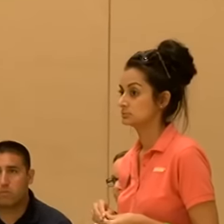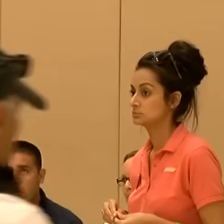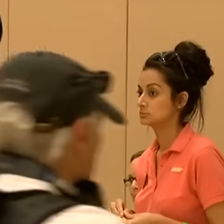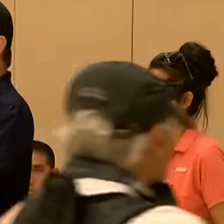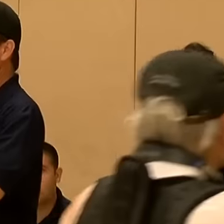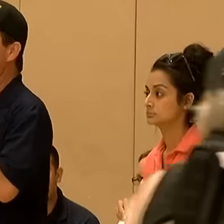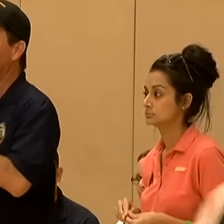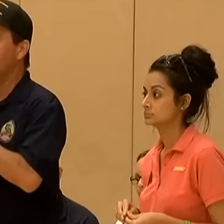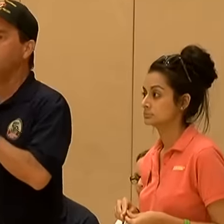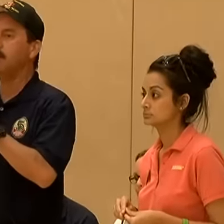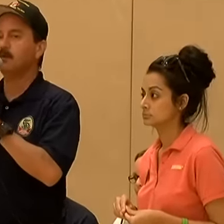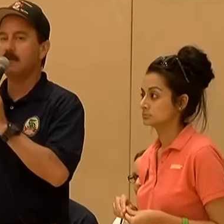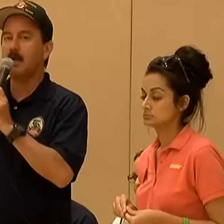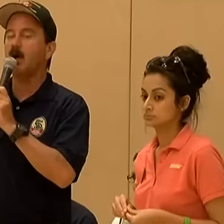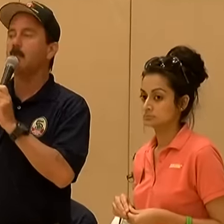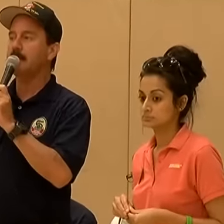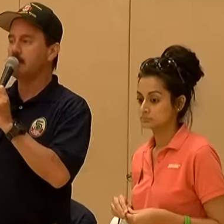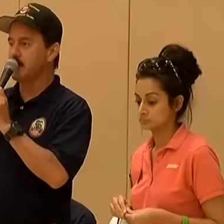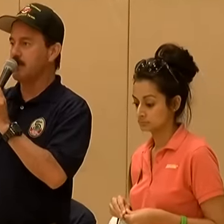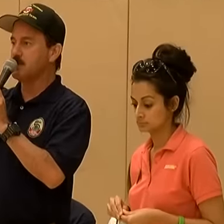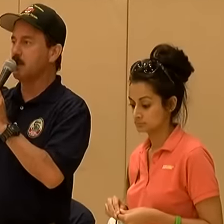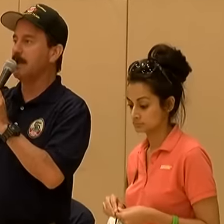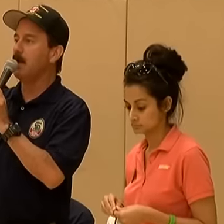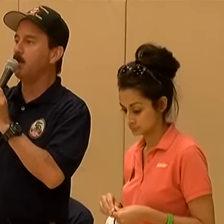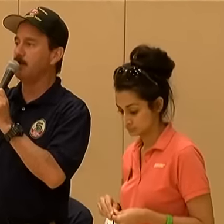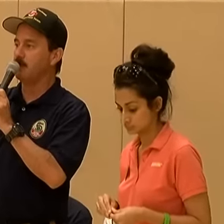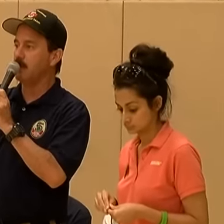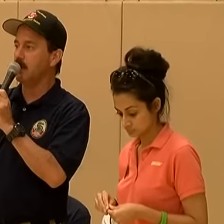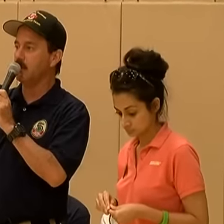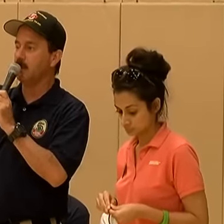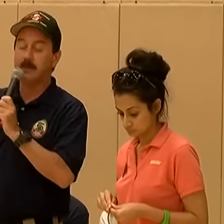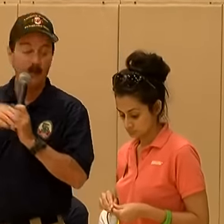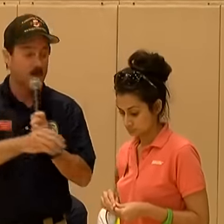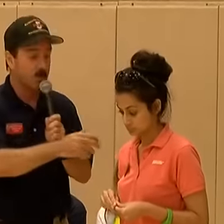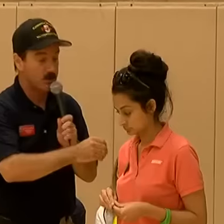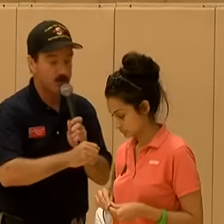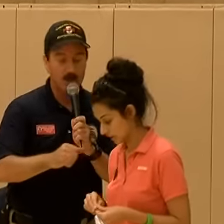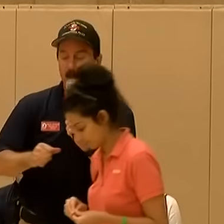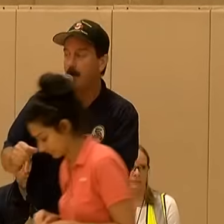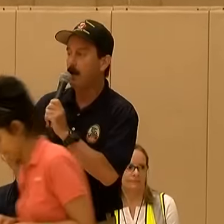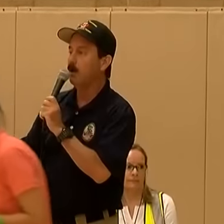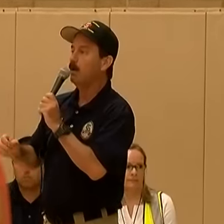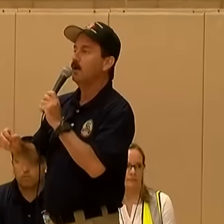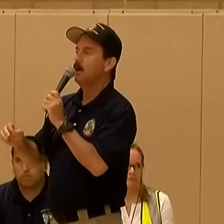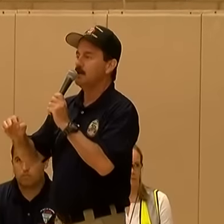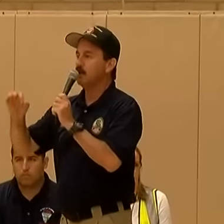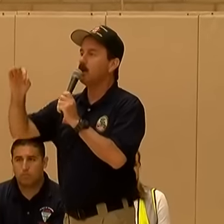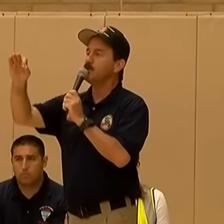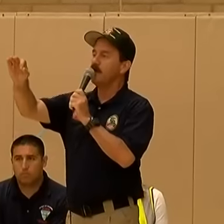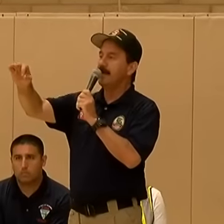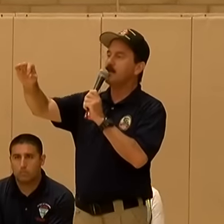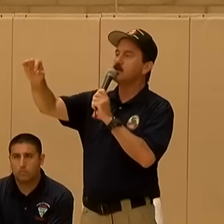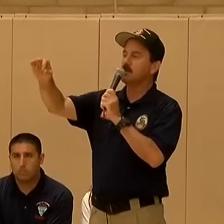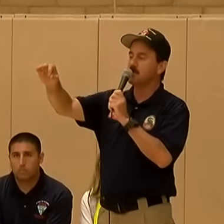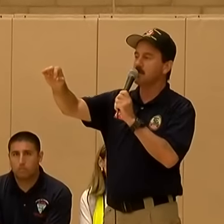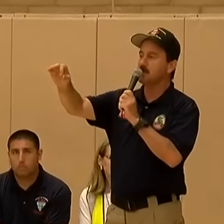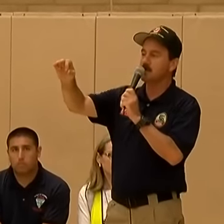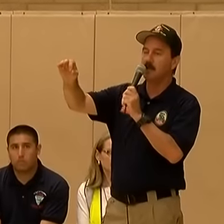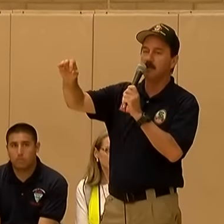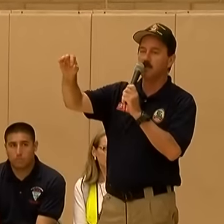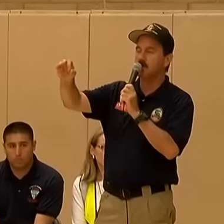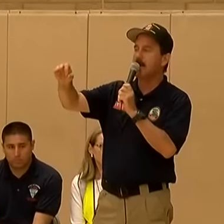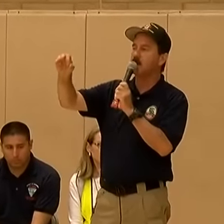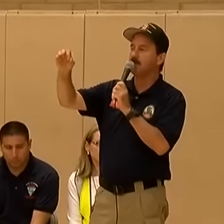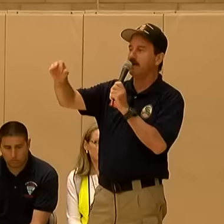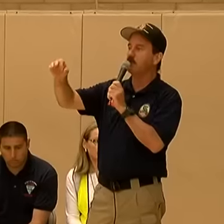I'm sure we will take all means necessary to help with the recovery. Thank you so much. As far as financial assistance